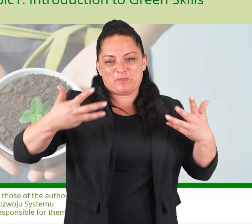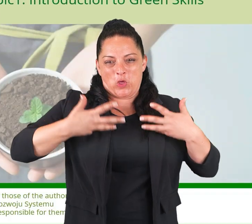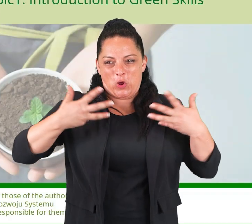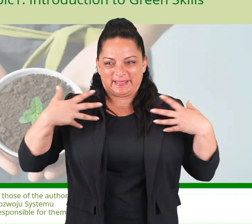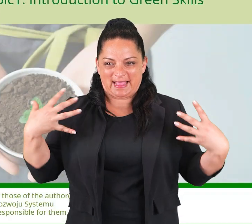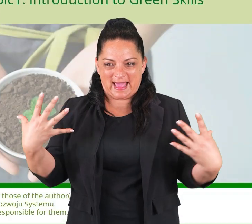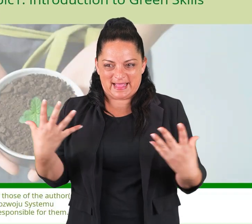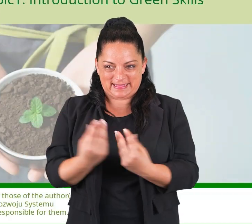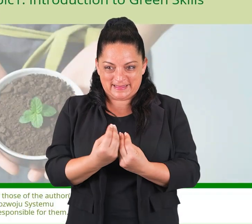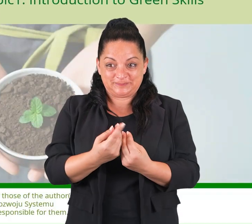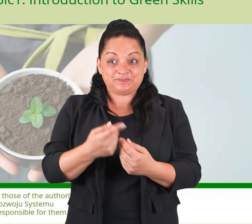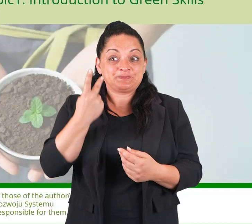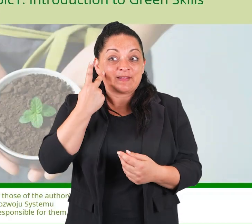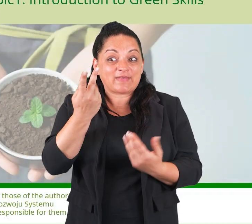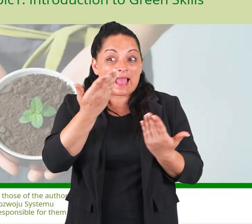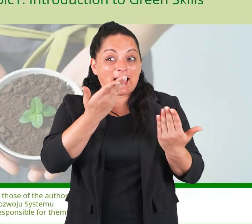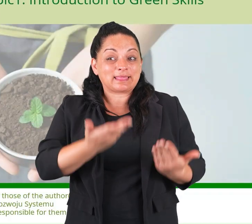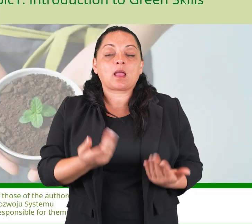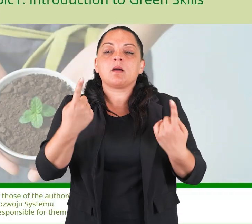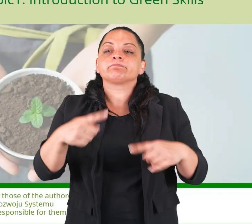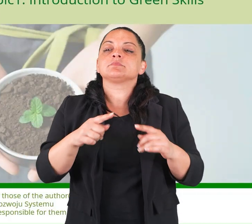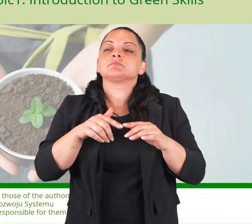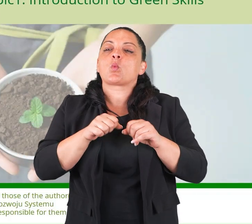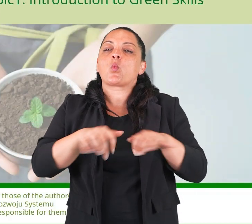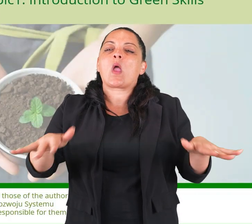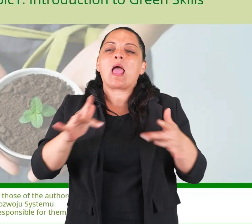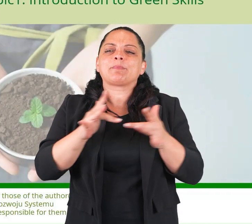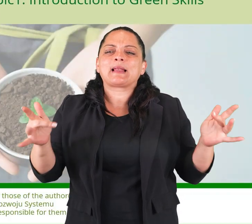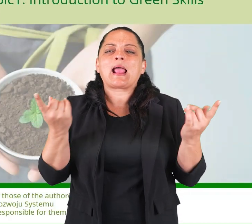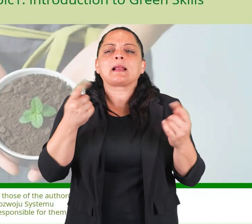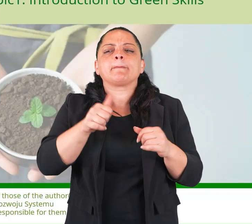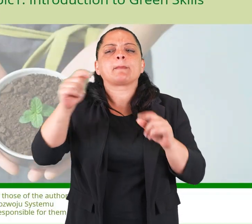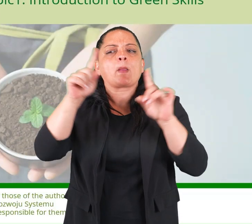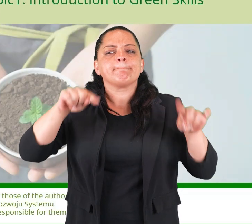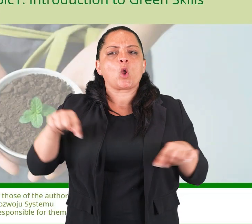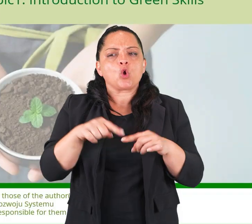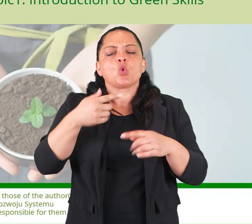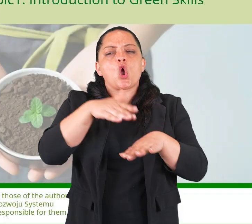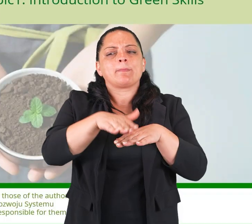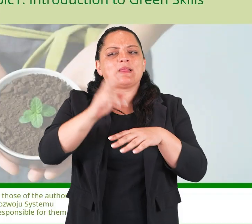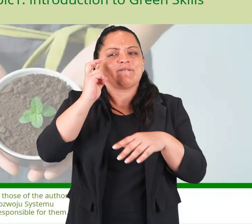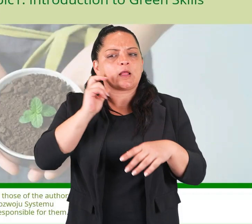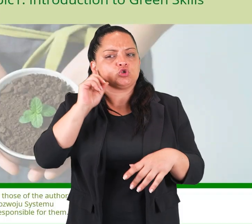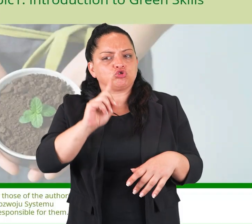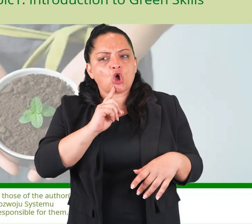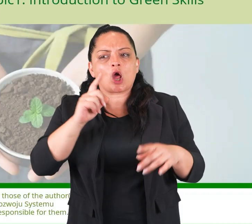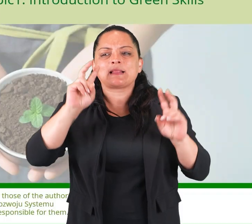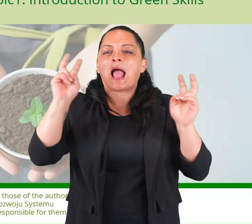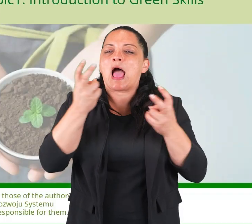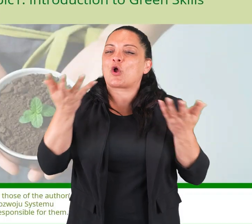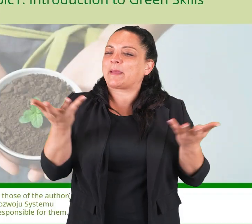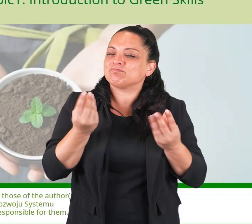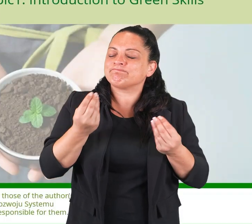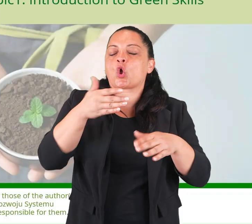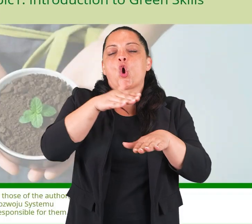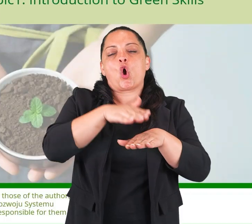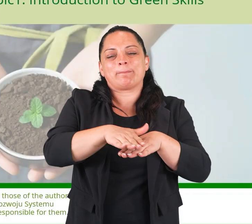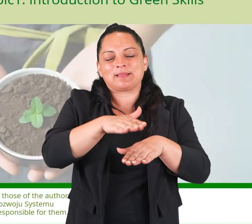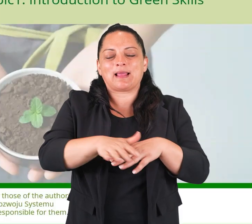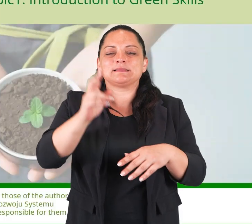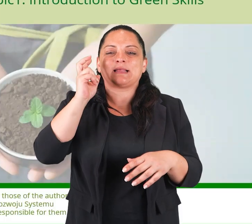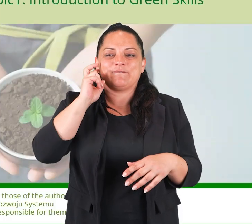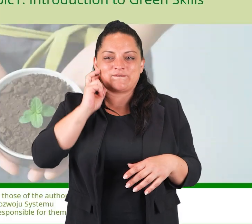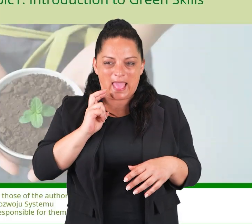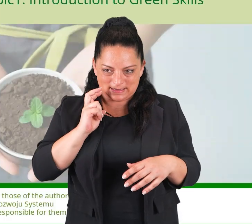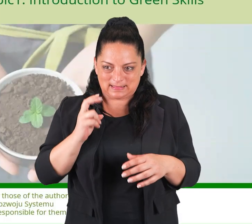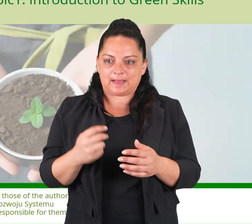us. As you can see, this webinar is linked to Module 1 of Green Skills for Deaf webinars.